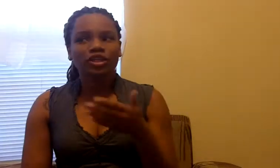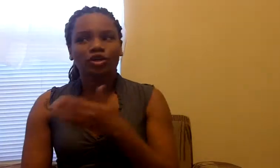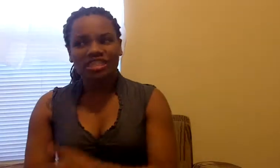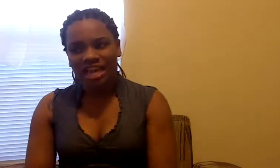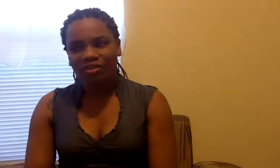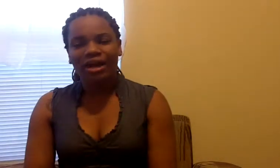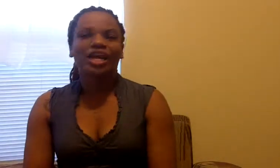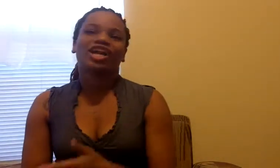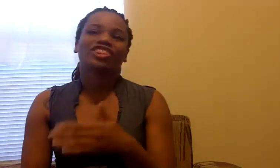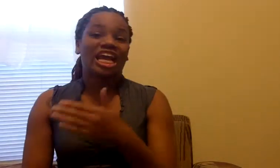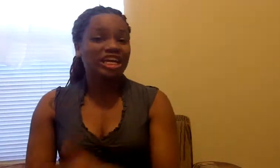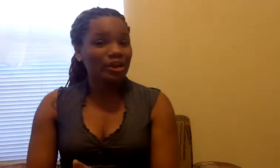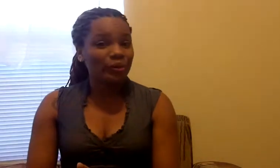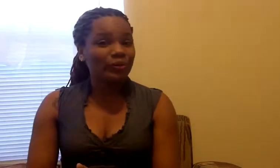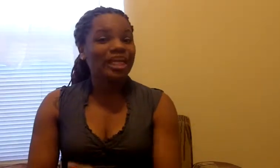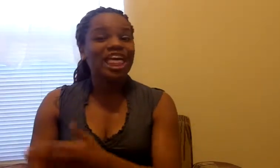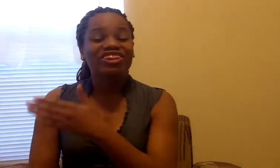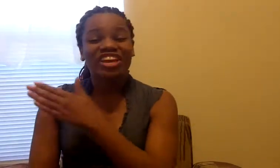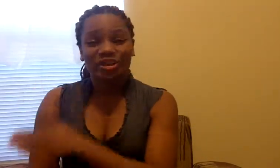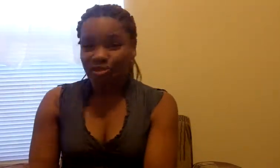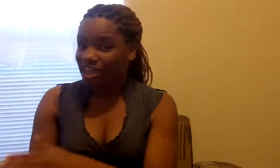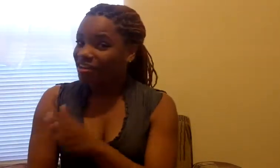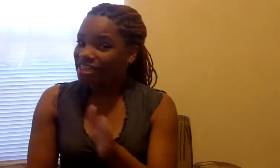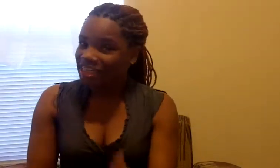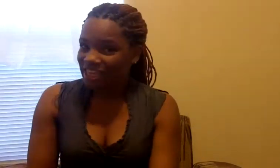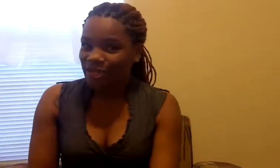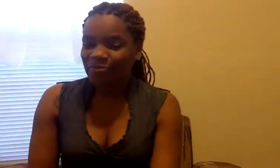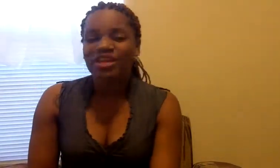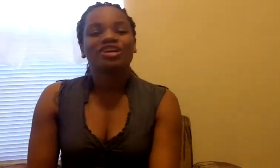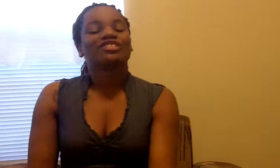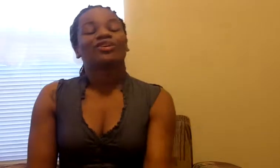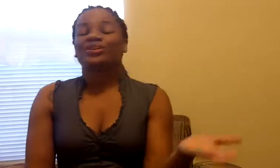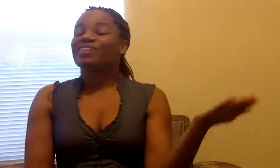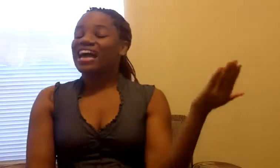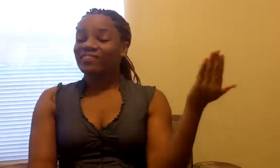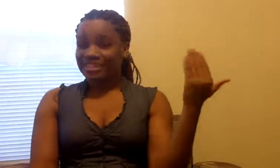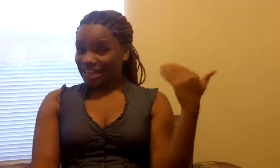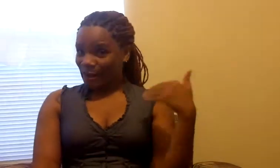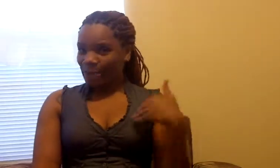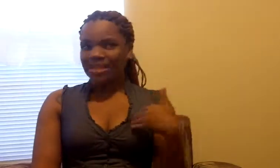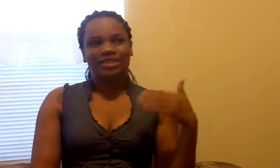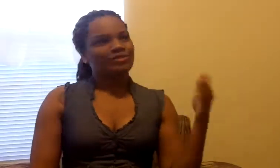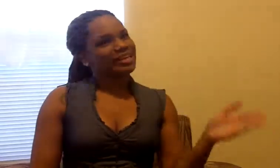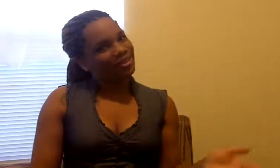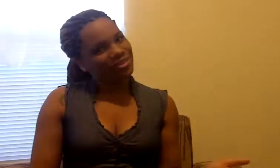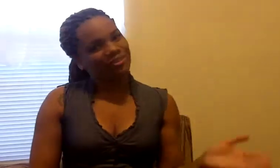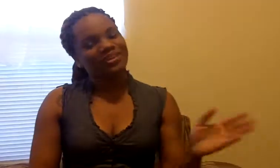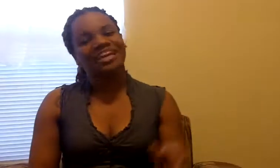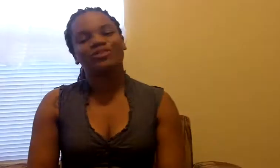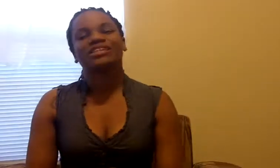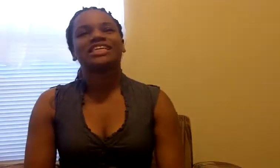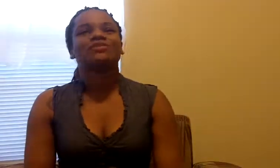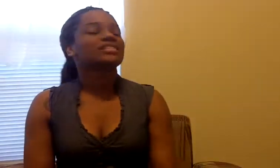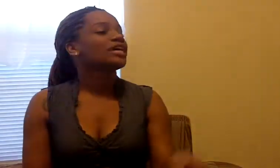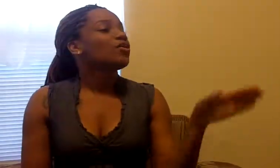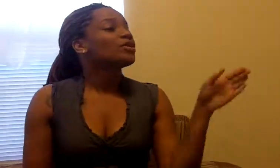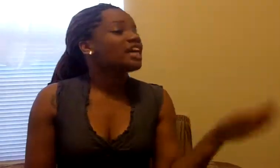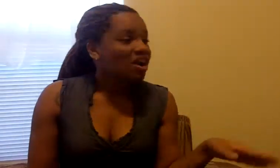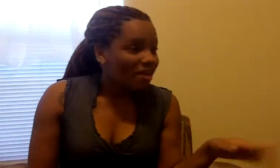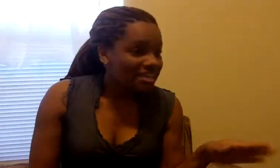you're standing right here. They know that you're talking to them. So you don't have to tell me to tell them, and you continuously, but tell her I